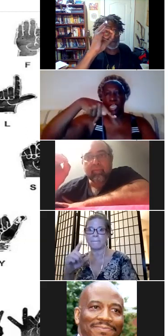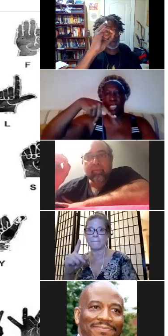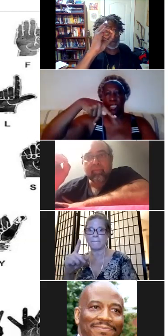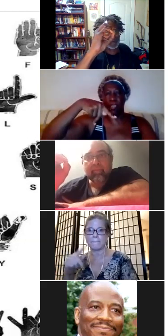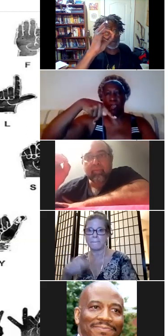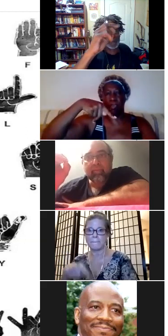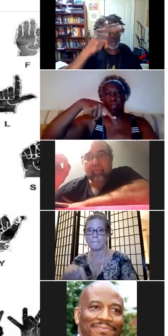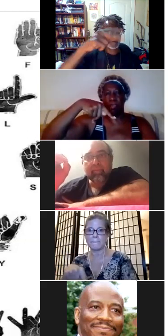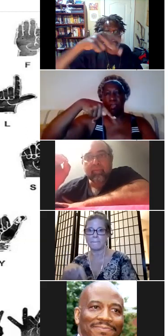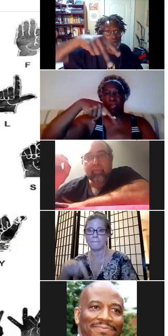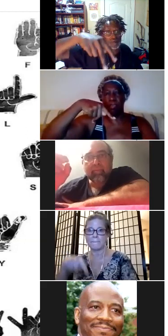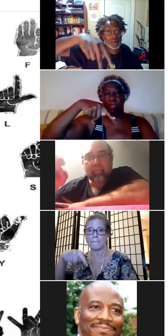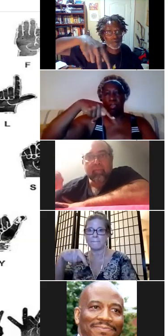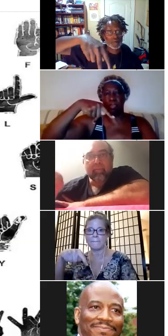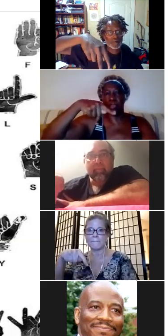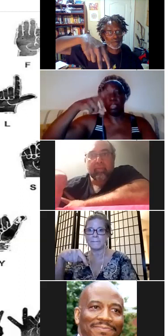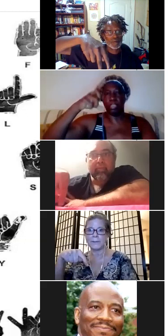P,